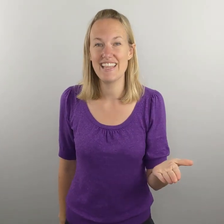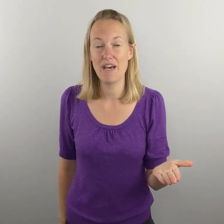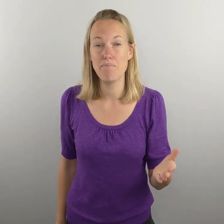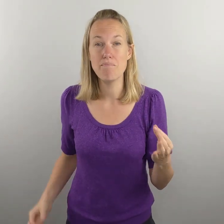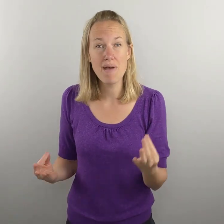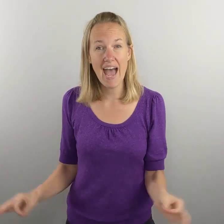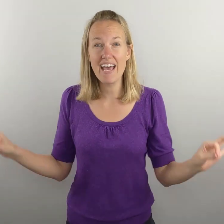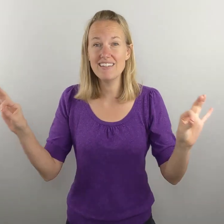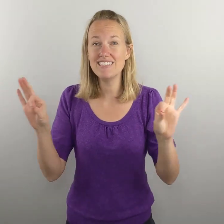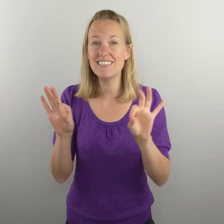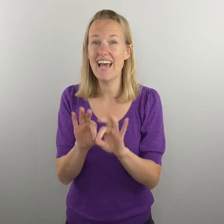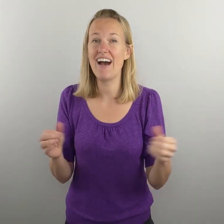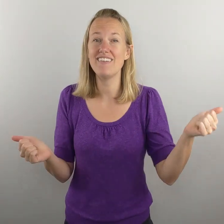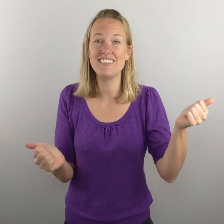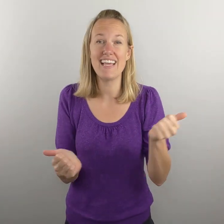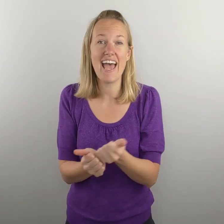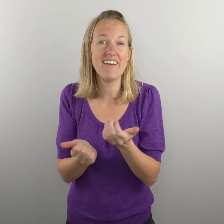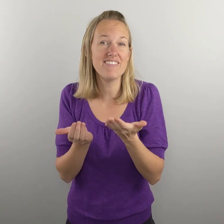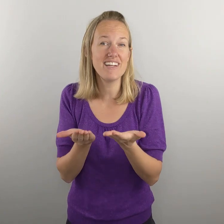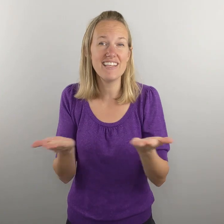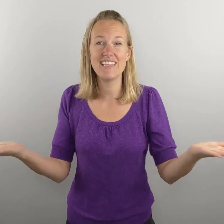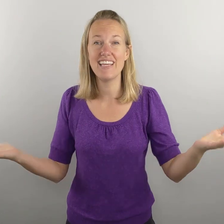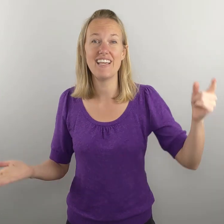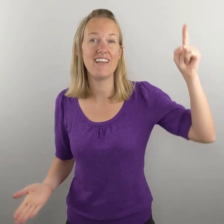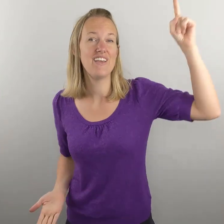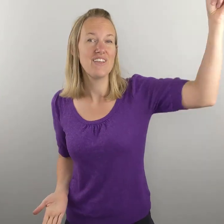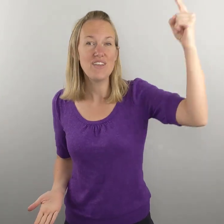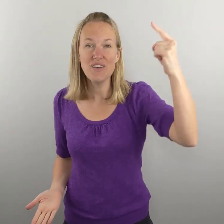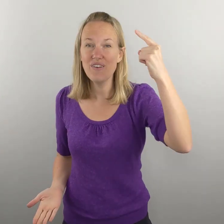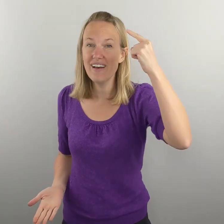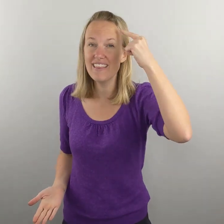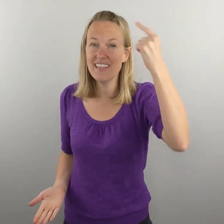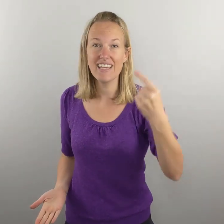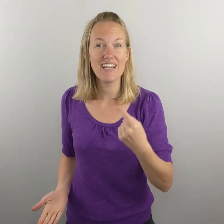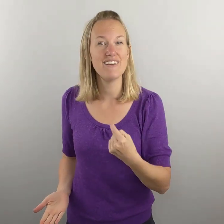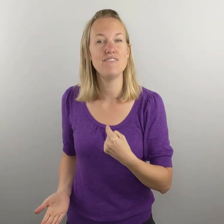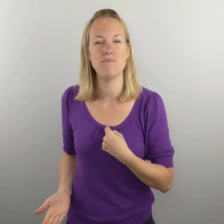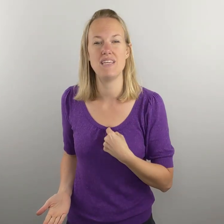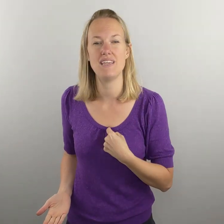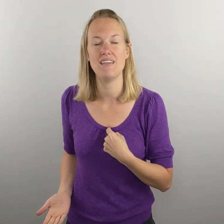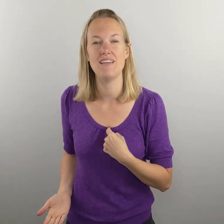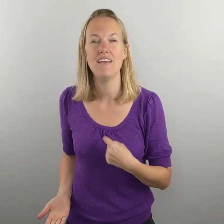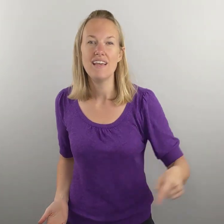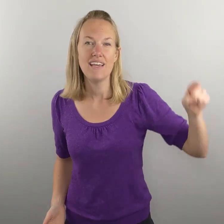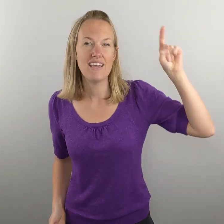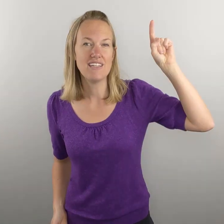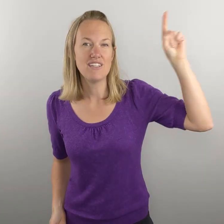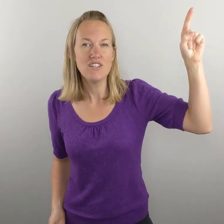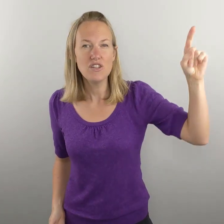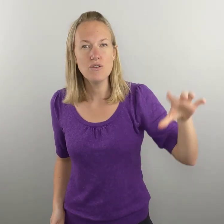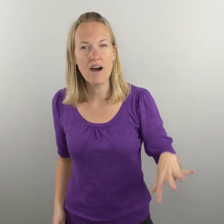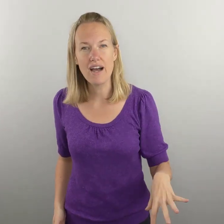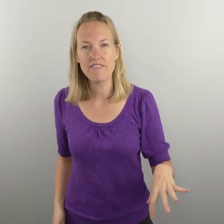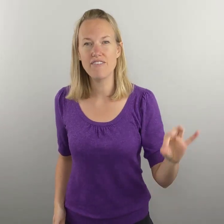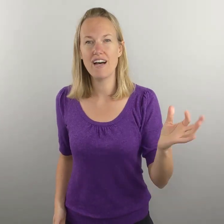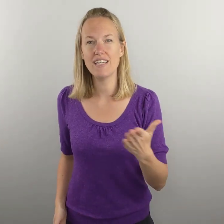that matters now is everything you think of me. In you, I find